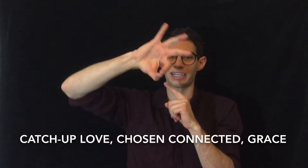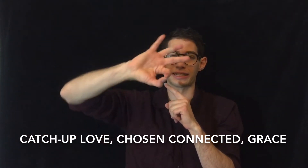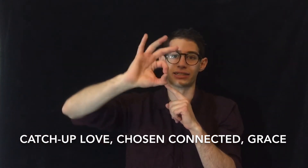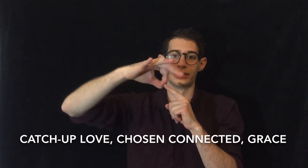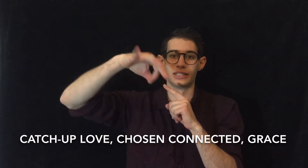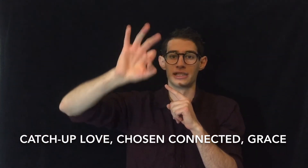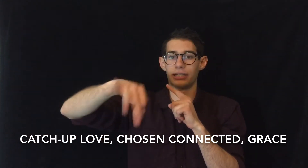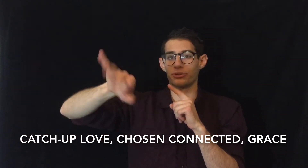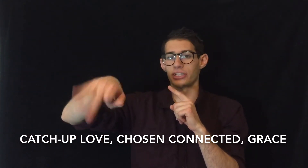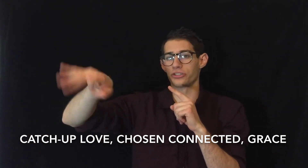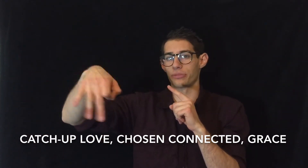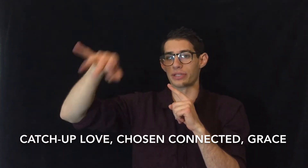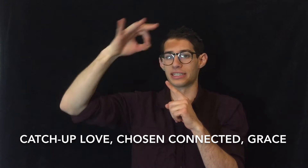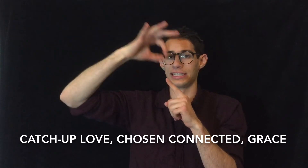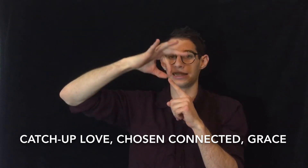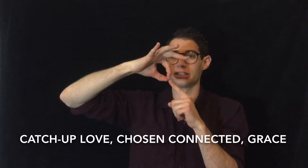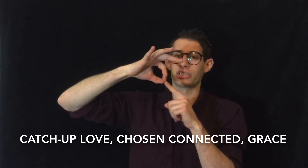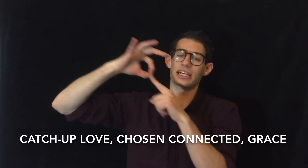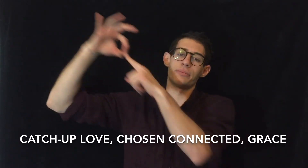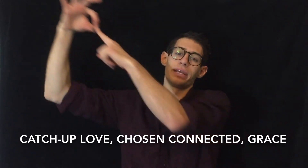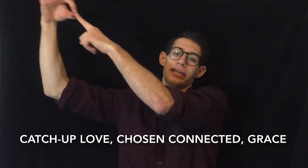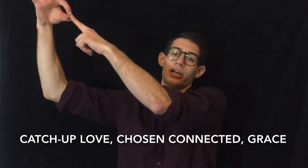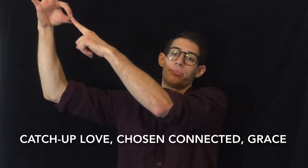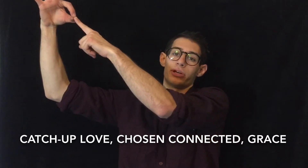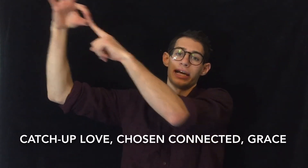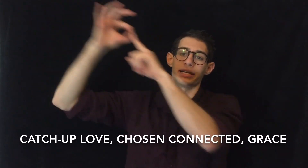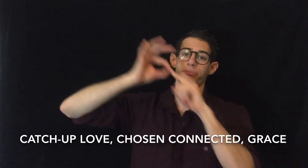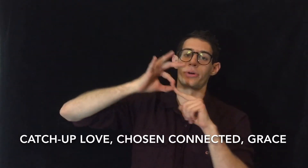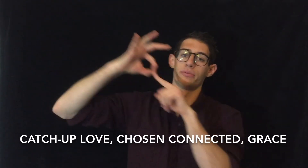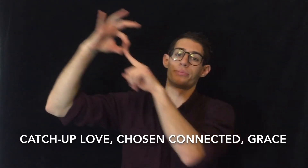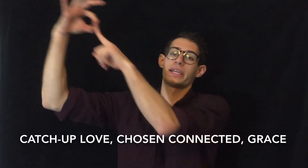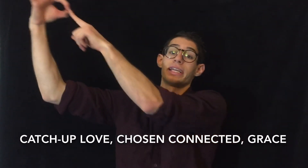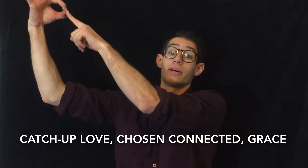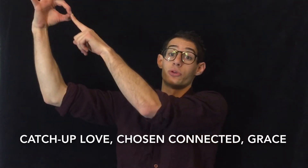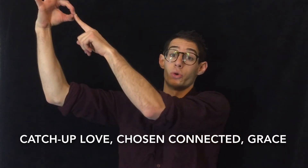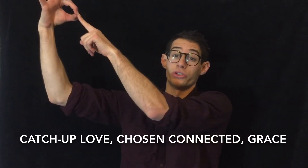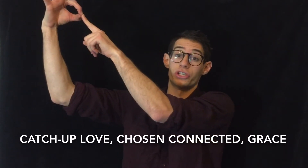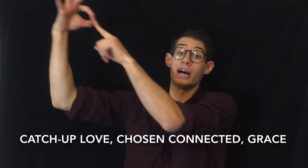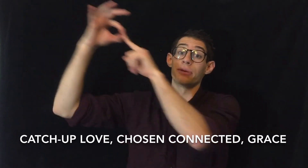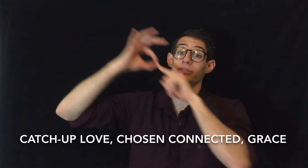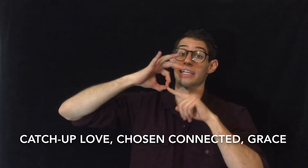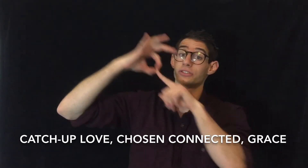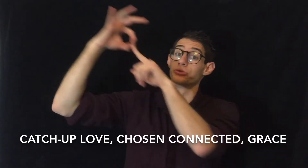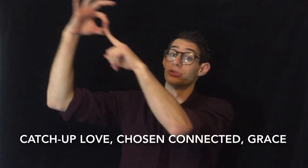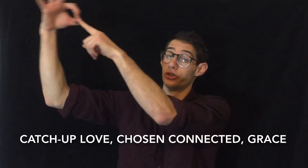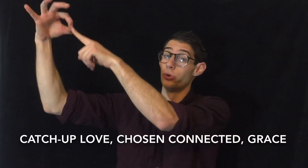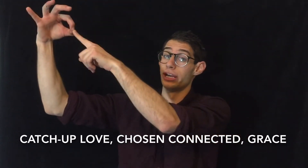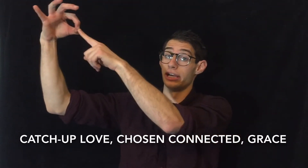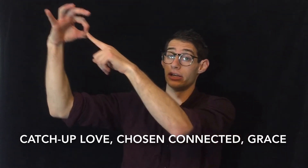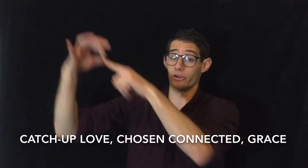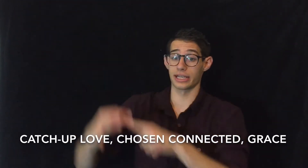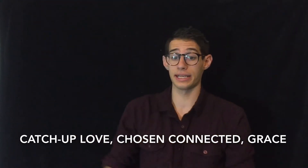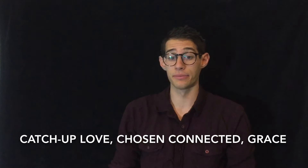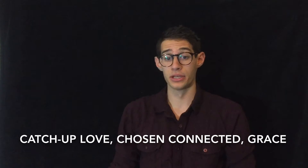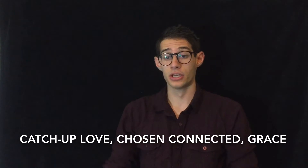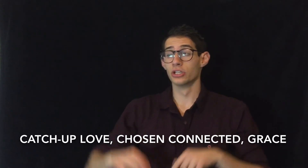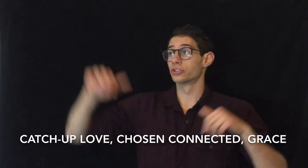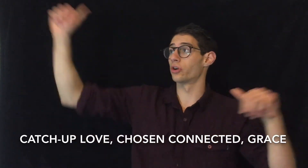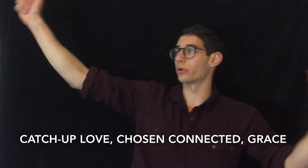like pretend you're dipping tea. You just kind of pick it up, okay? But picking it up towards God because that's who's doing it, okay? So we're